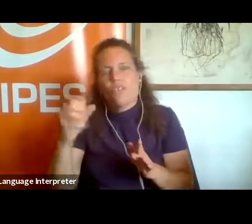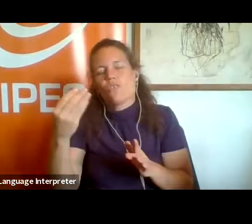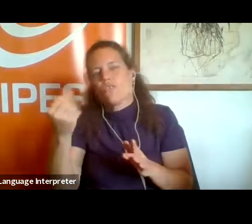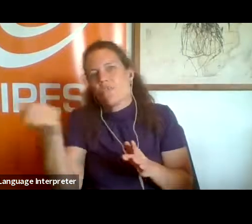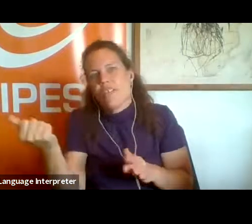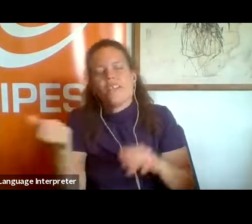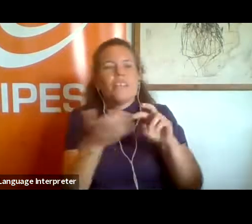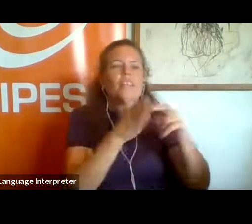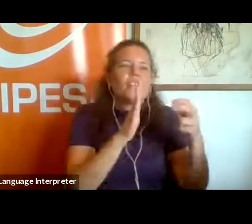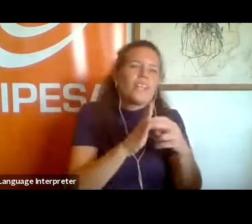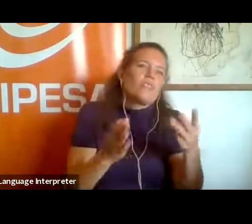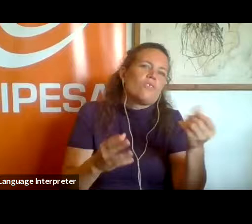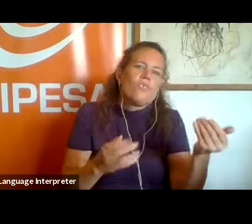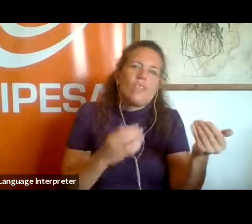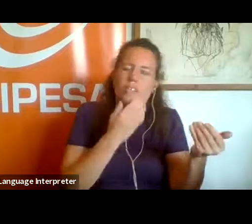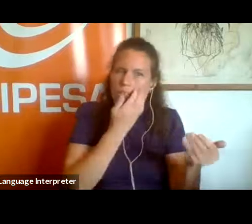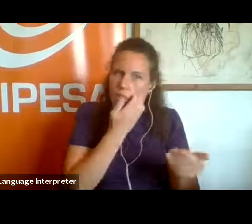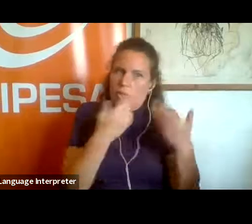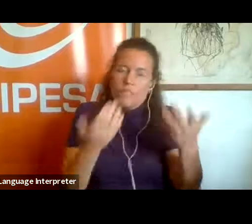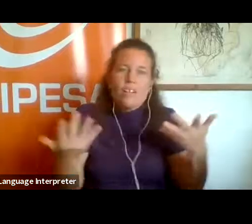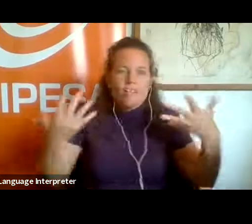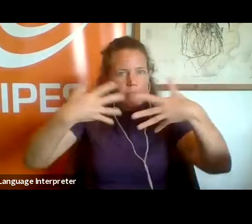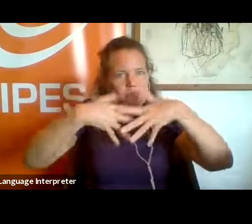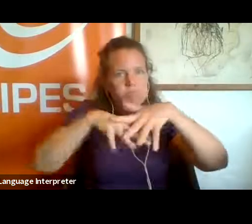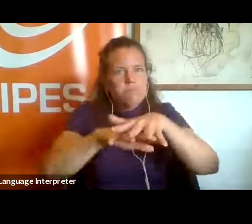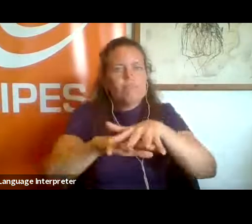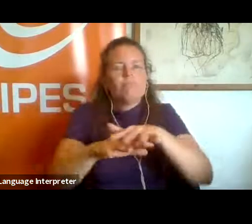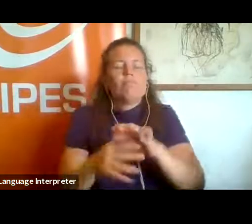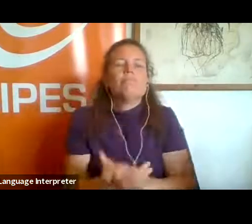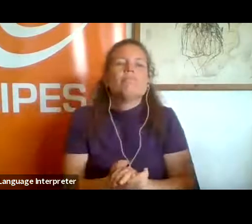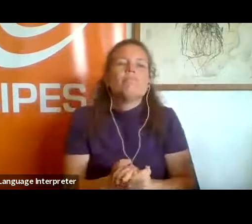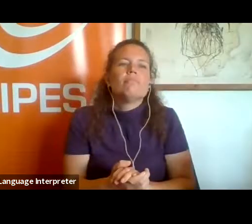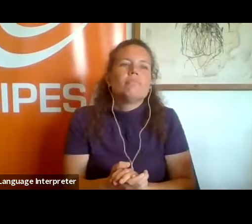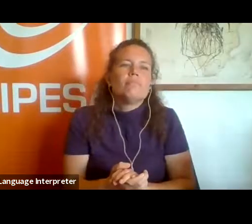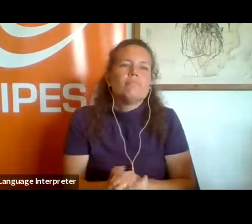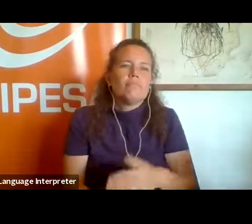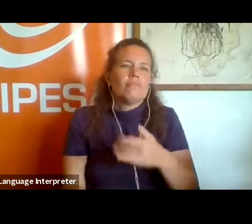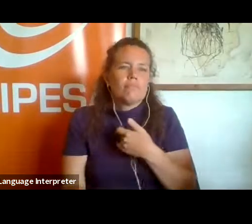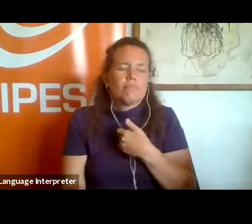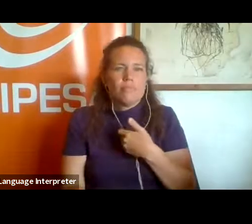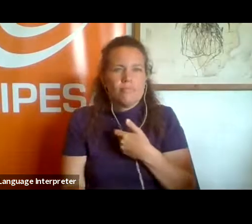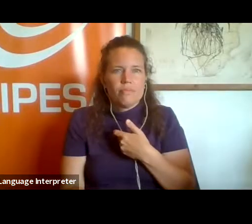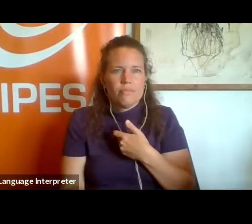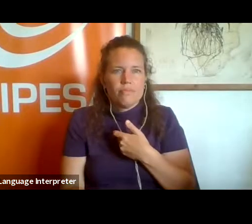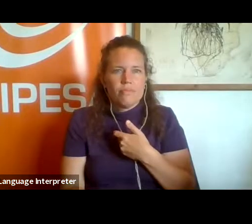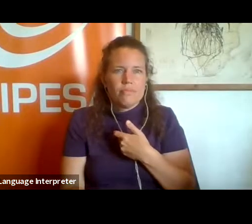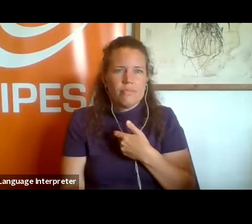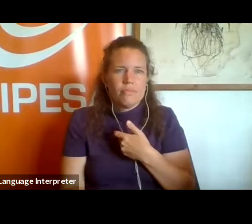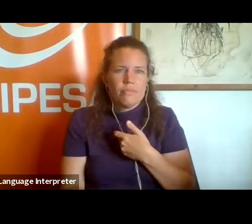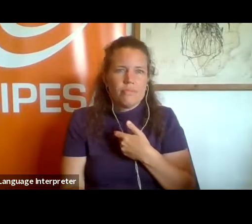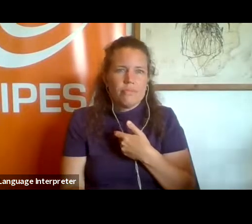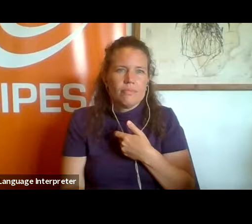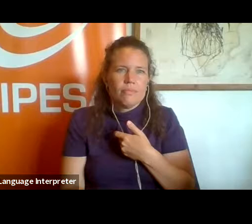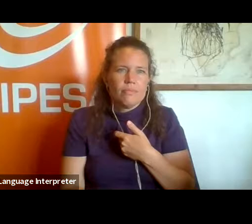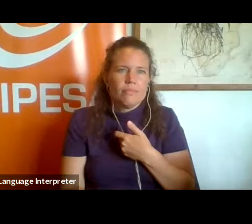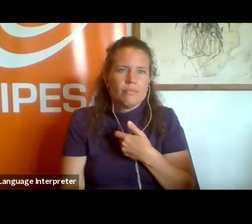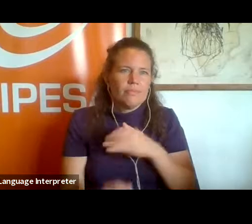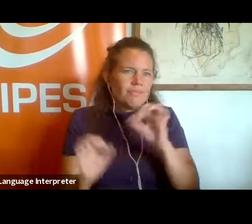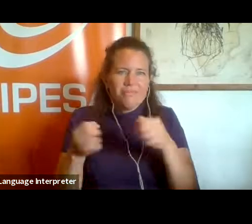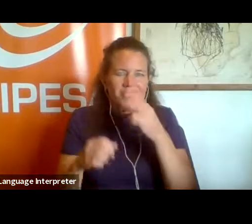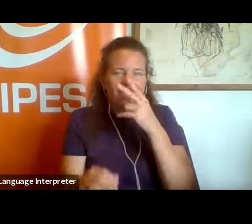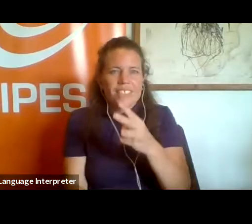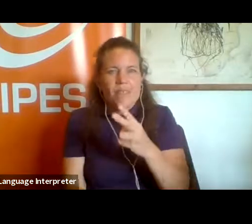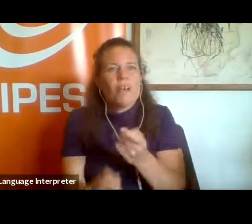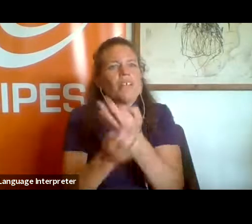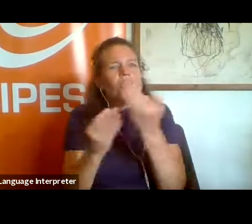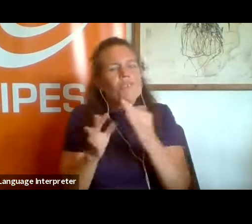we're integrating our evolutions. I don't go any more than sorry, you can't actually see it, but a few